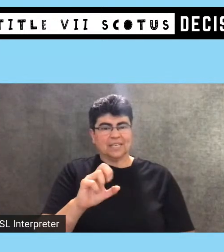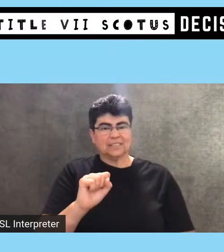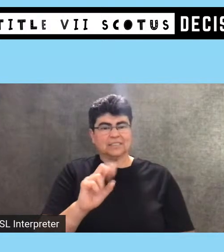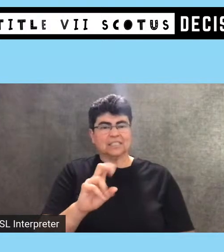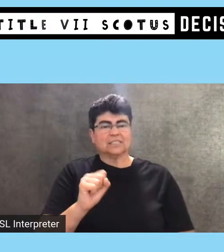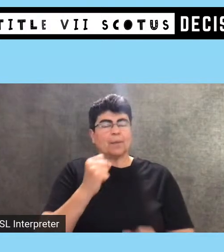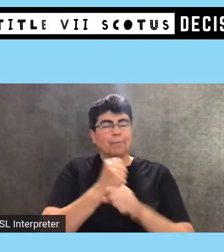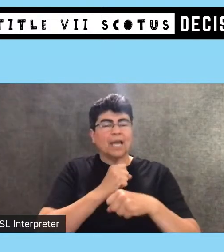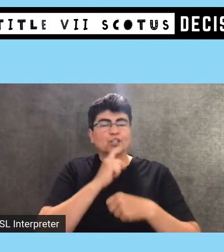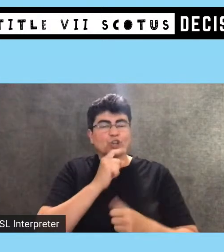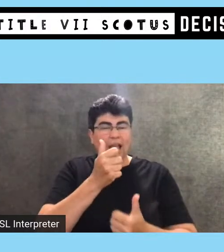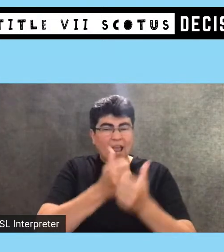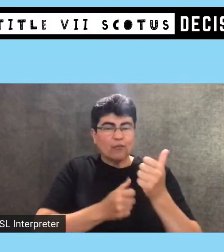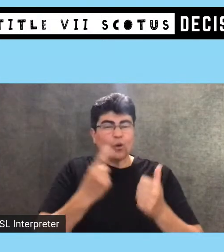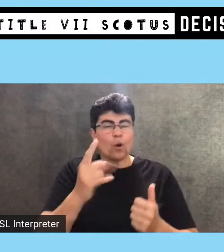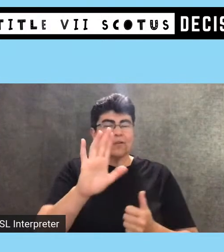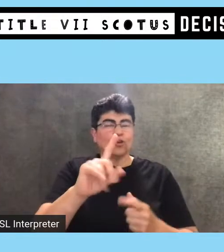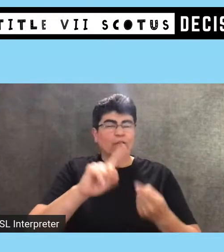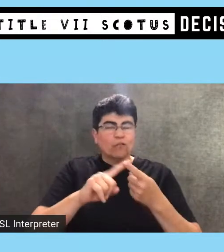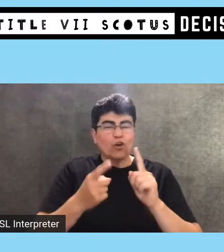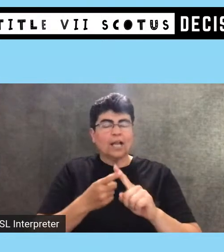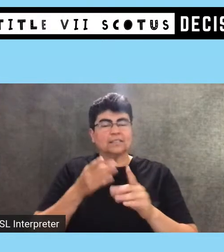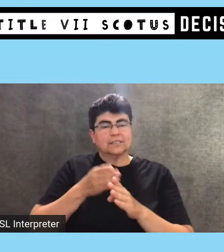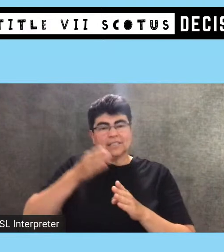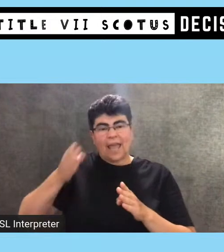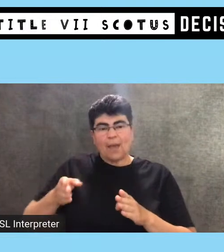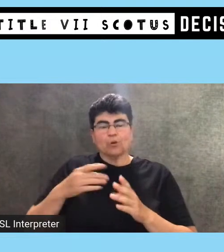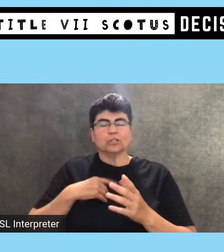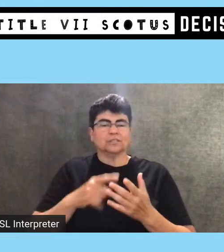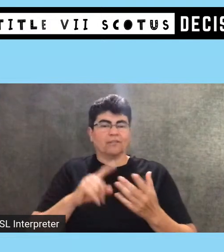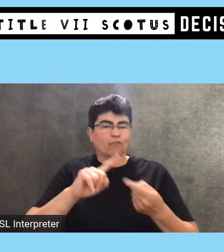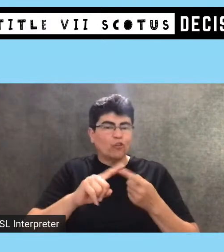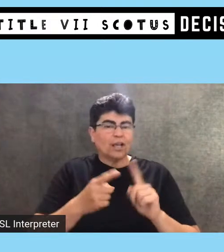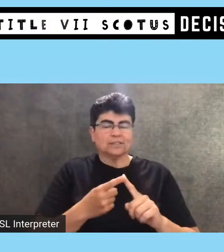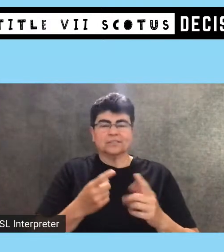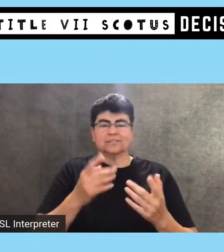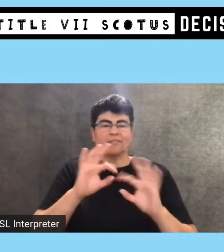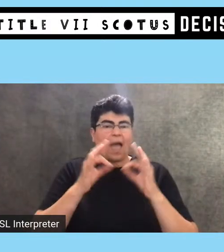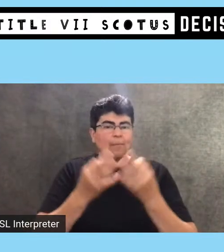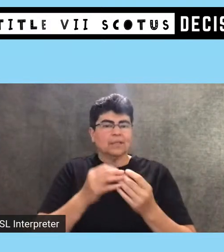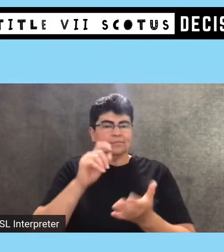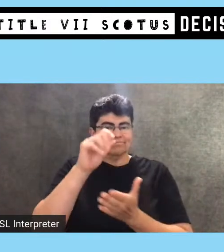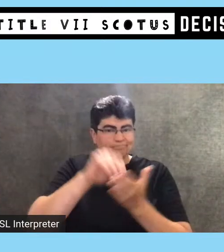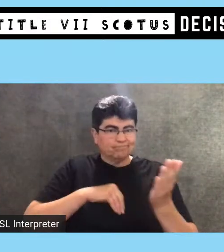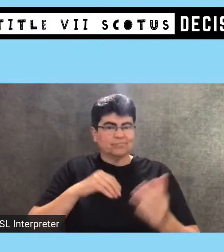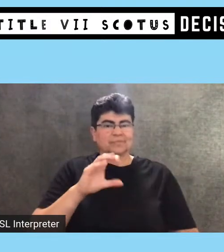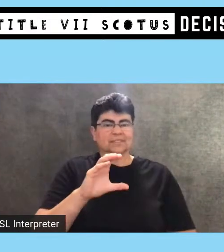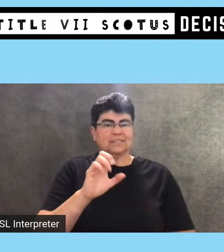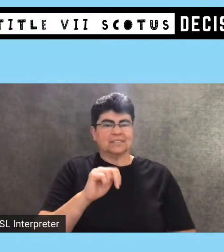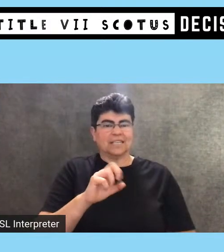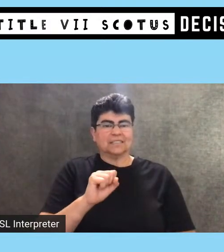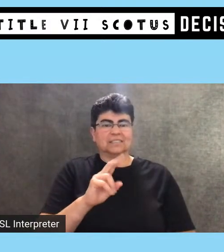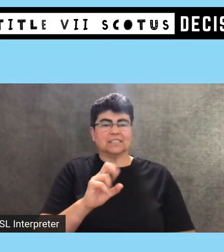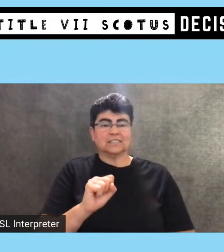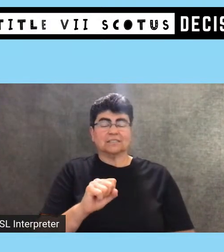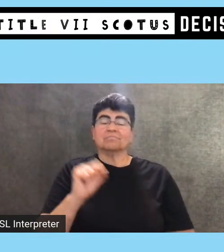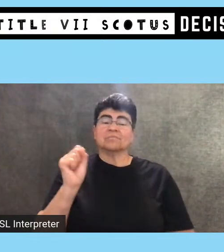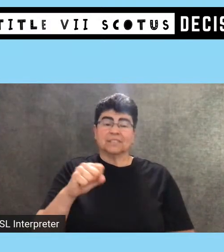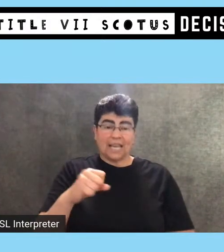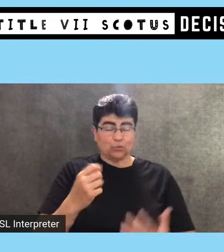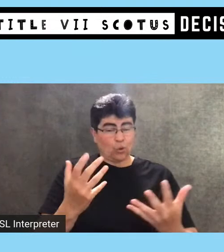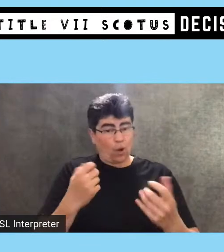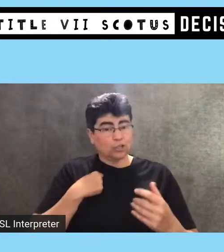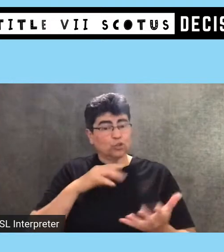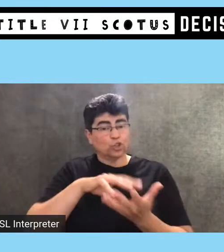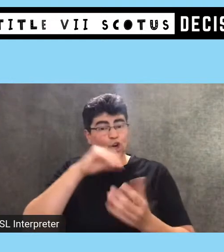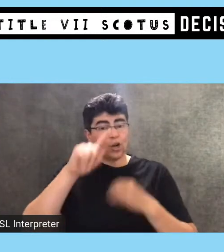one of your friends, family, and neighbors has completed the census. Yes, we want you to learn about the Equality